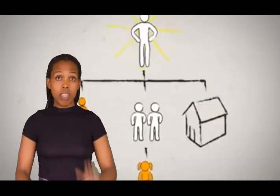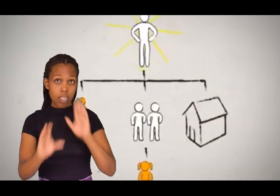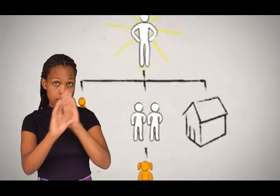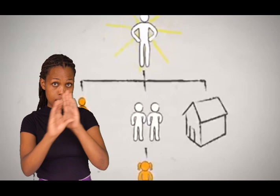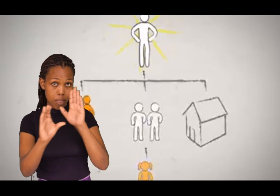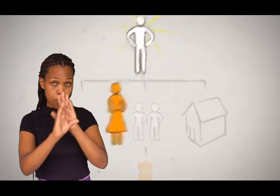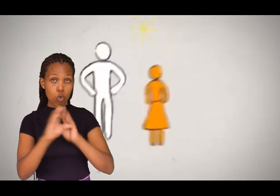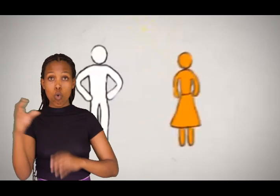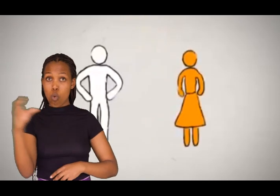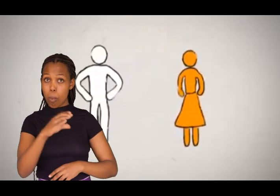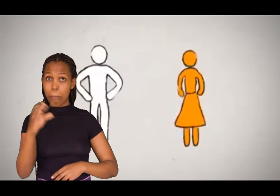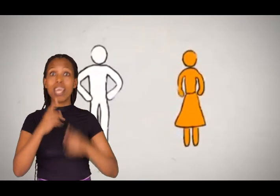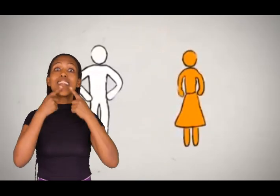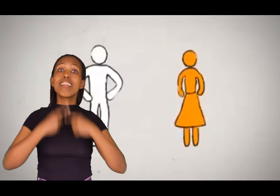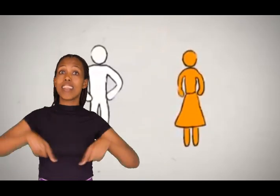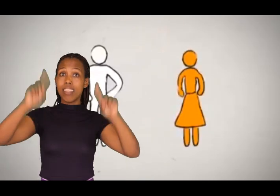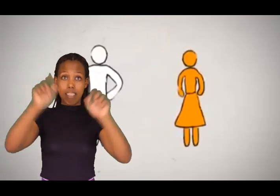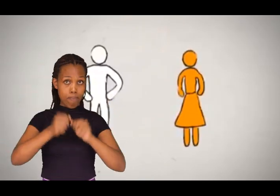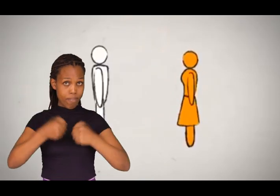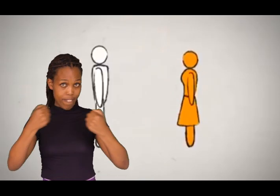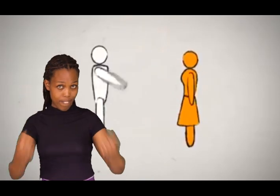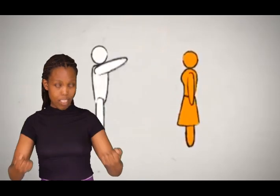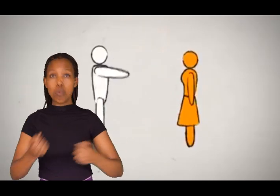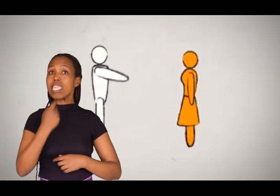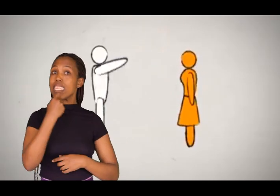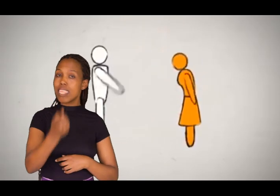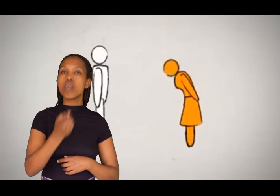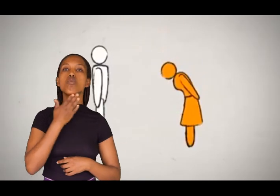discrimination caused by the patriarchal system.